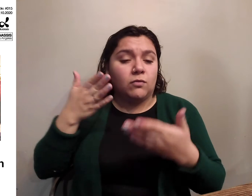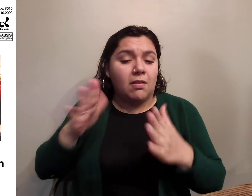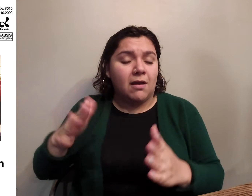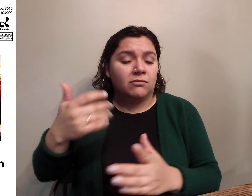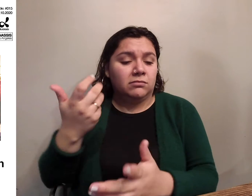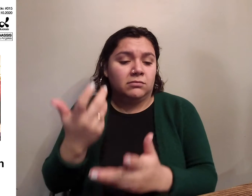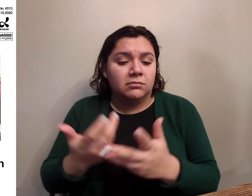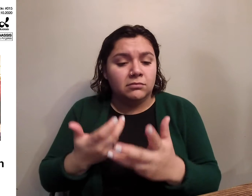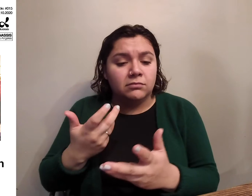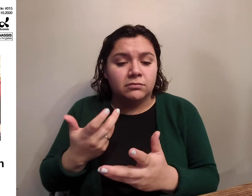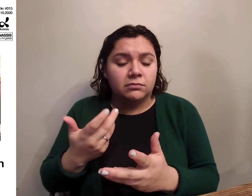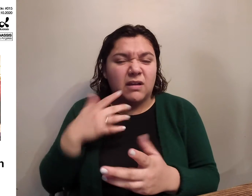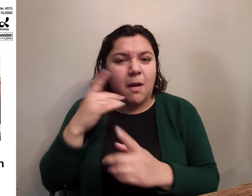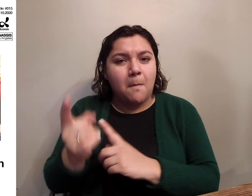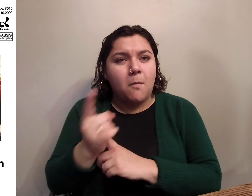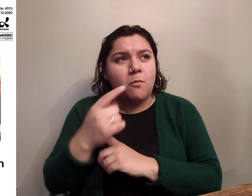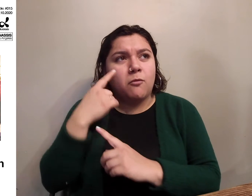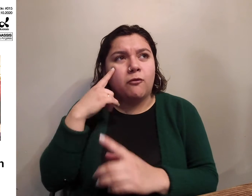just